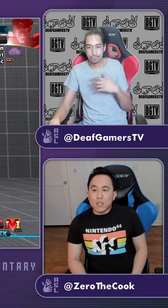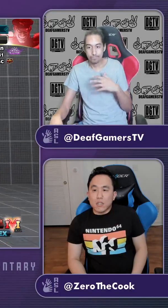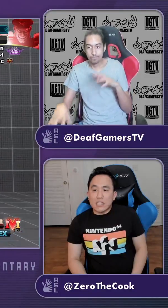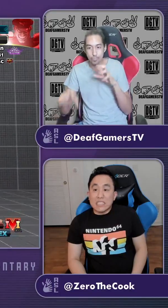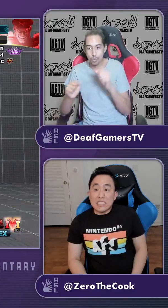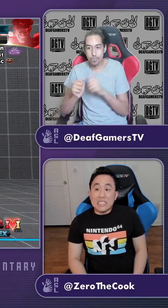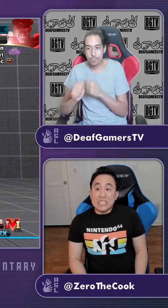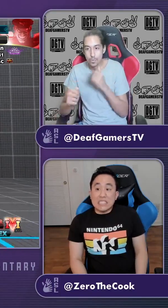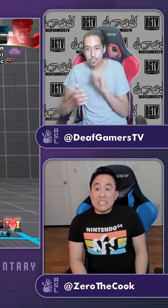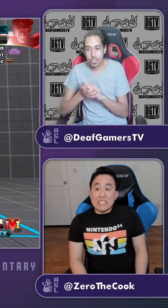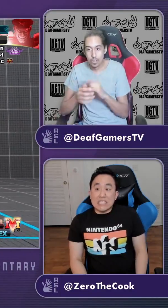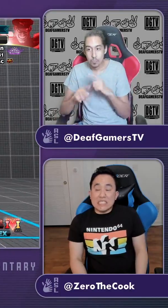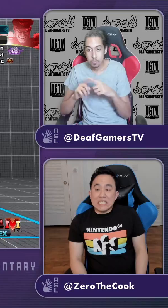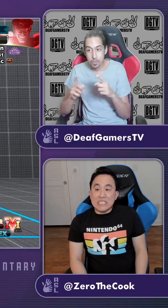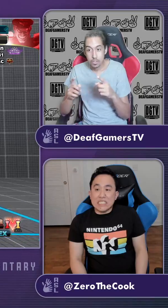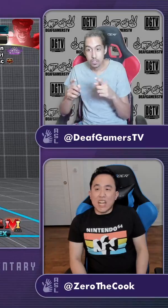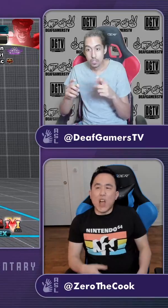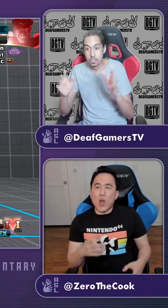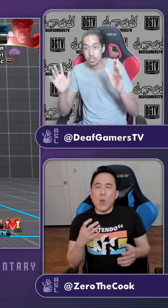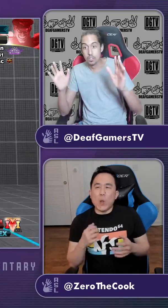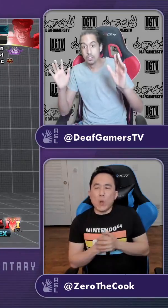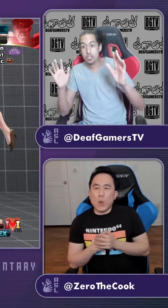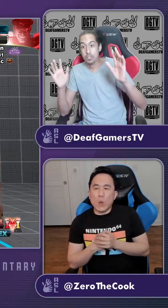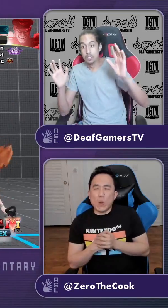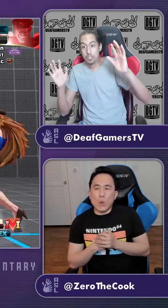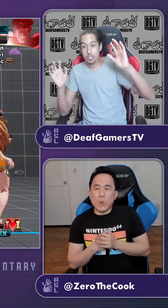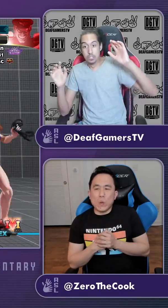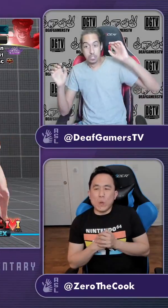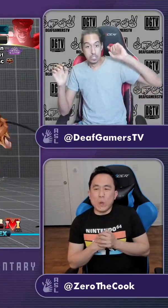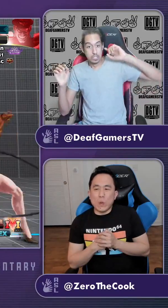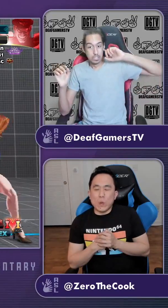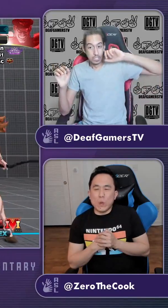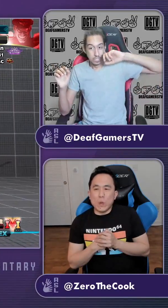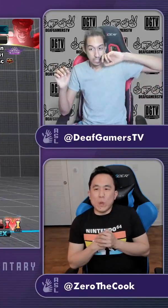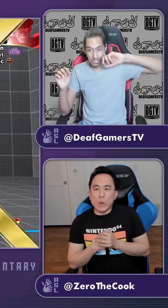Who the jump in not enough to kill but even then oh